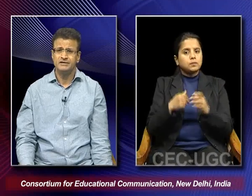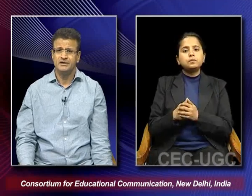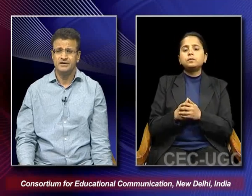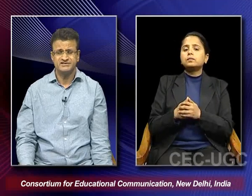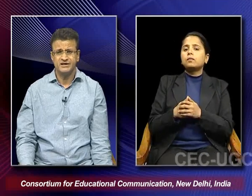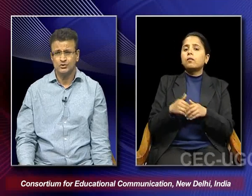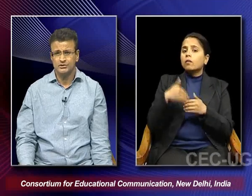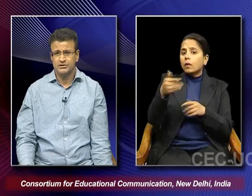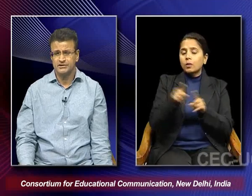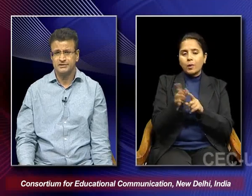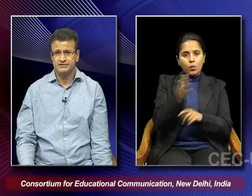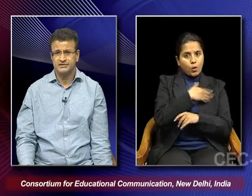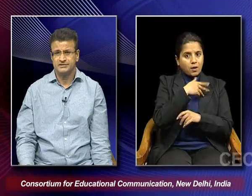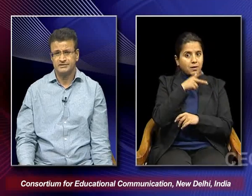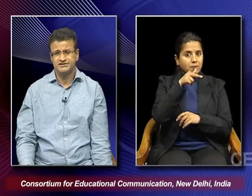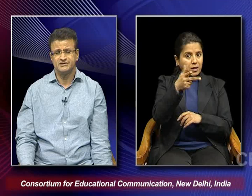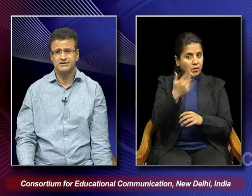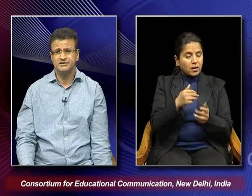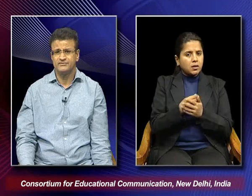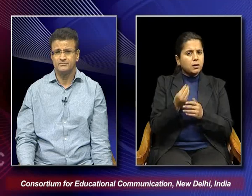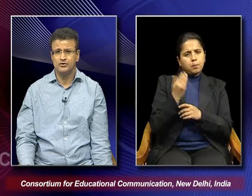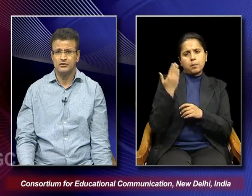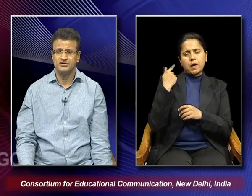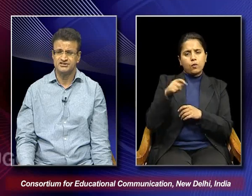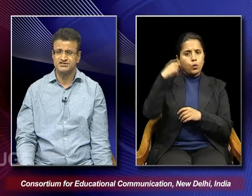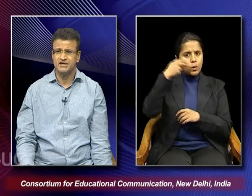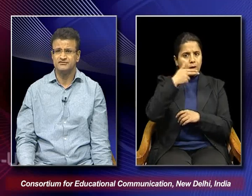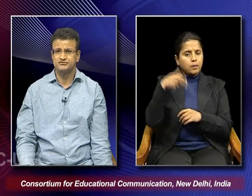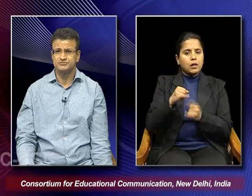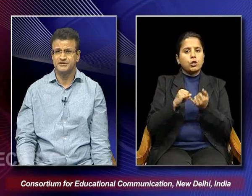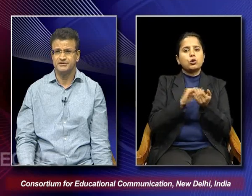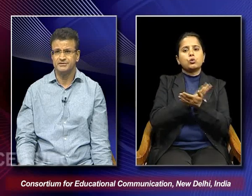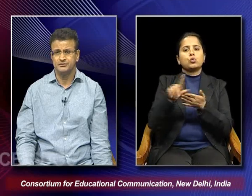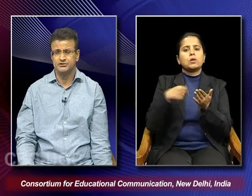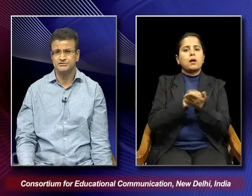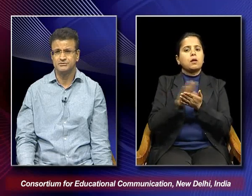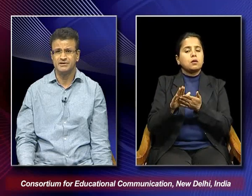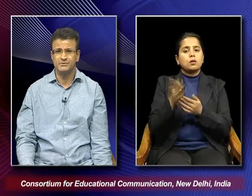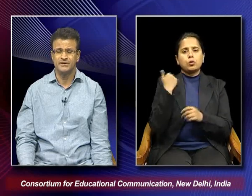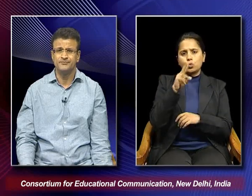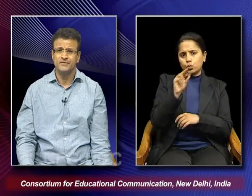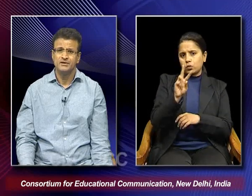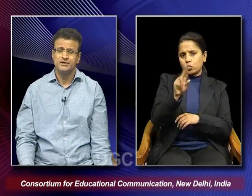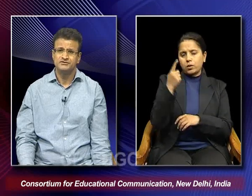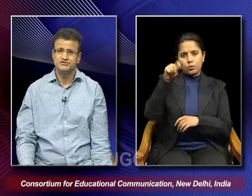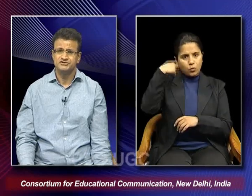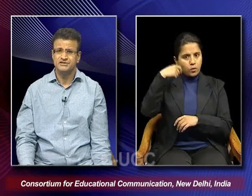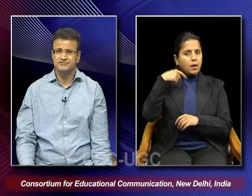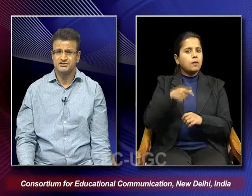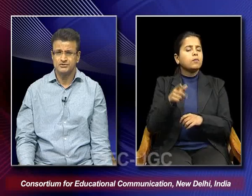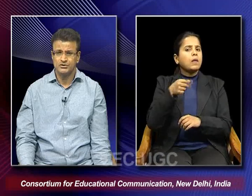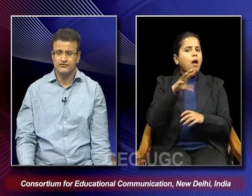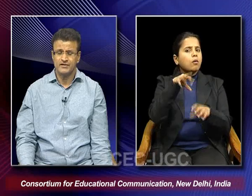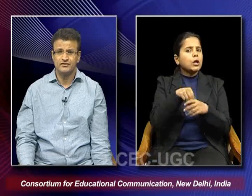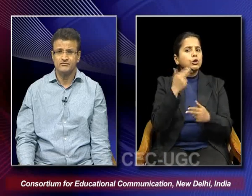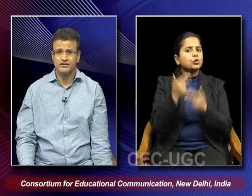Then as I told you earlier, that recently a film called Sher Shah, which was made in 2021, which was dealing with the